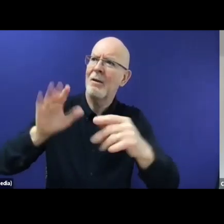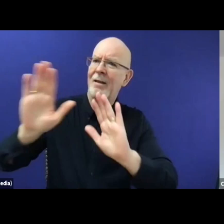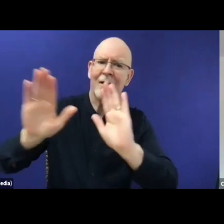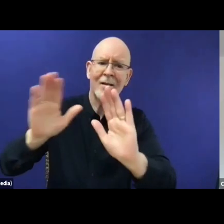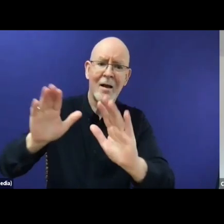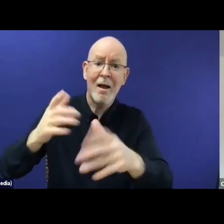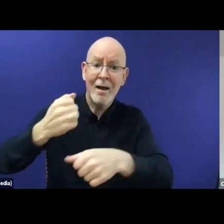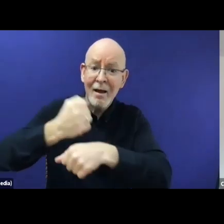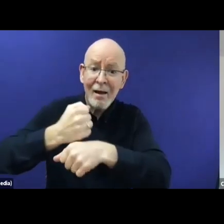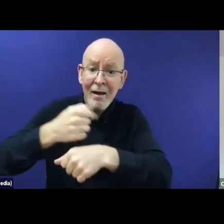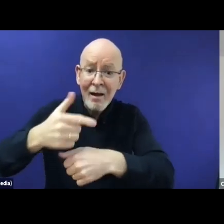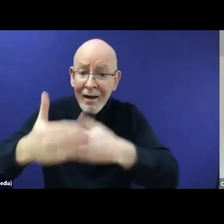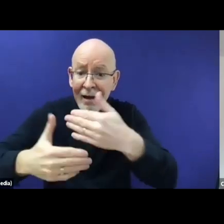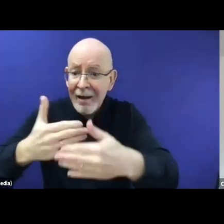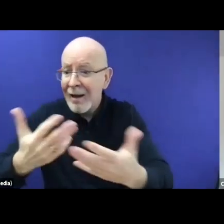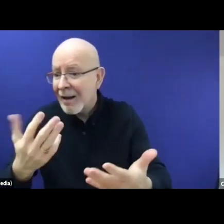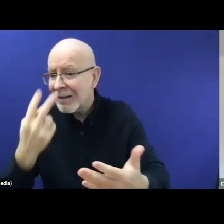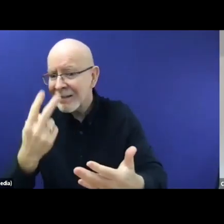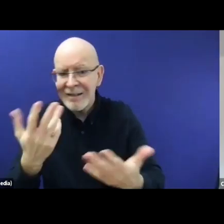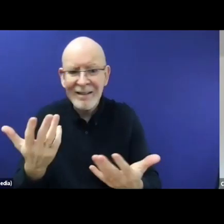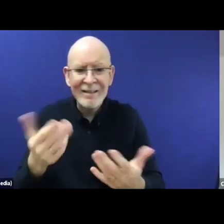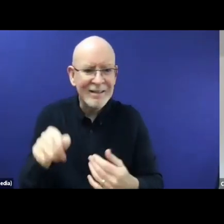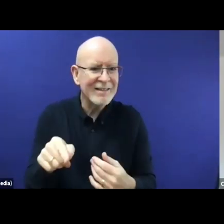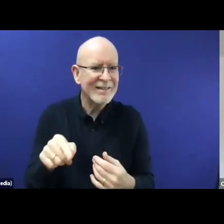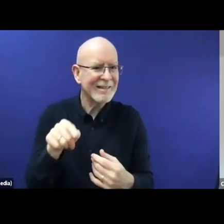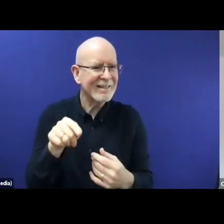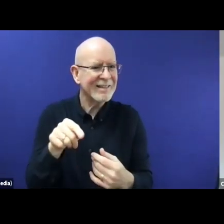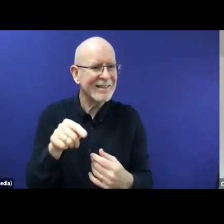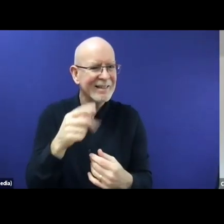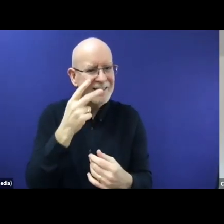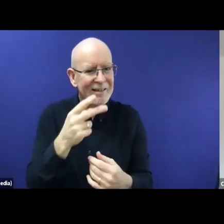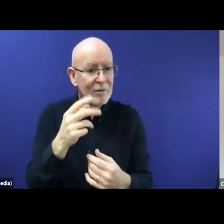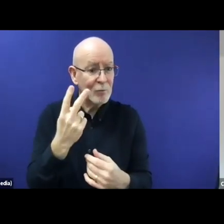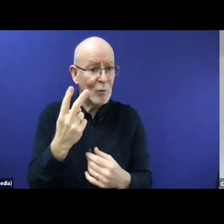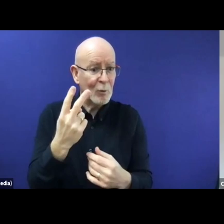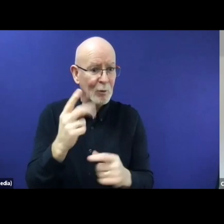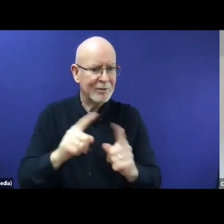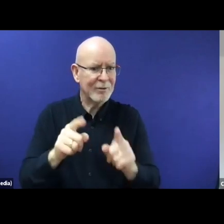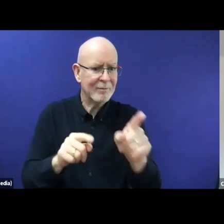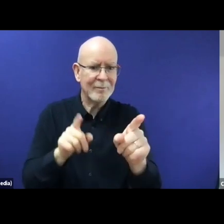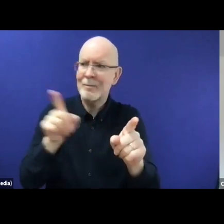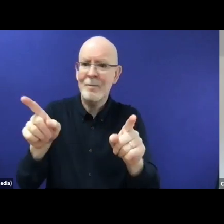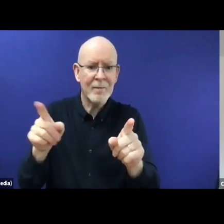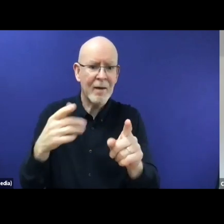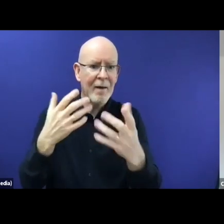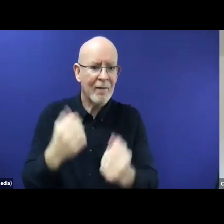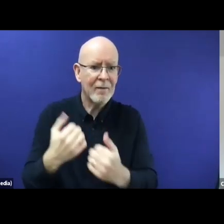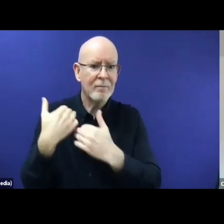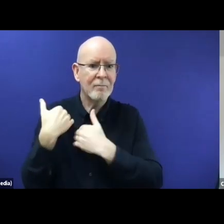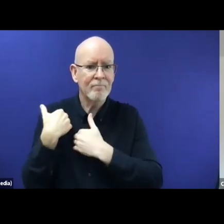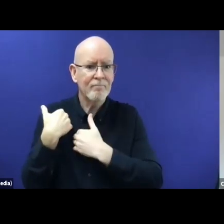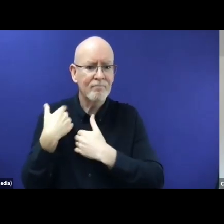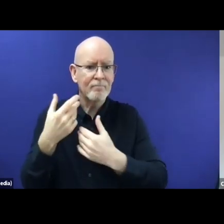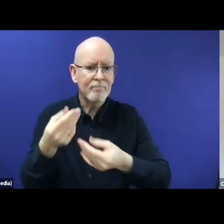primarily with refugees, people outside their country of origin. The mandate of ICRC, on the other hand, is